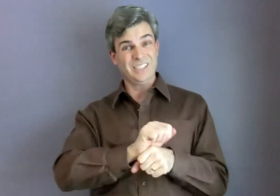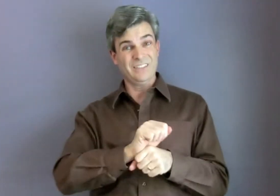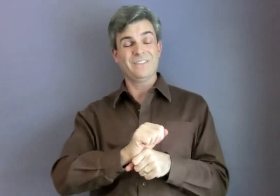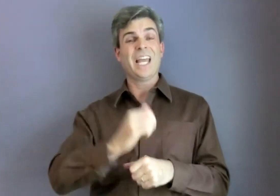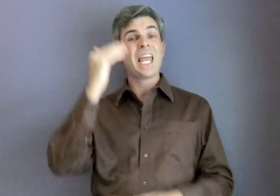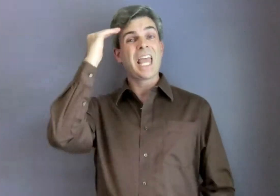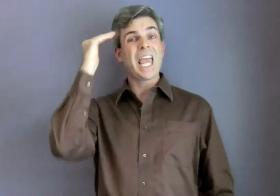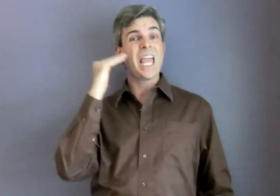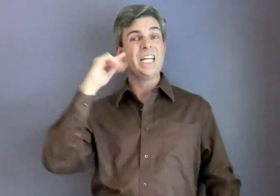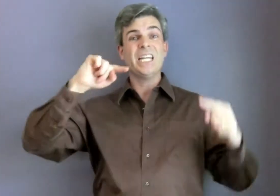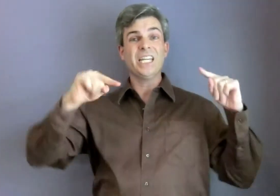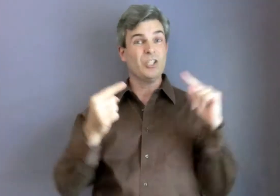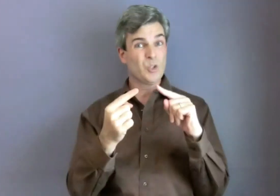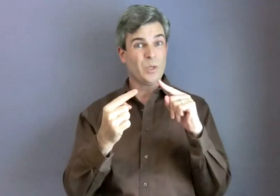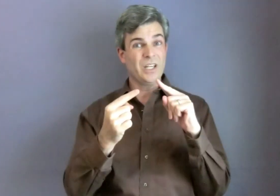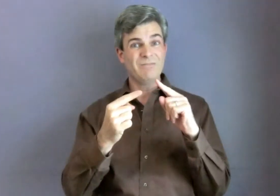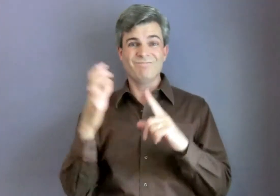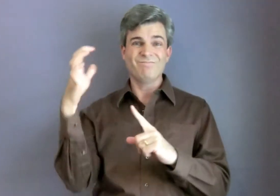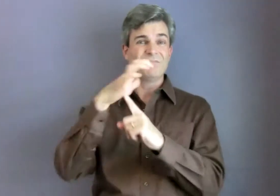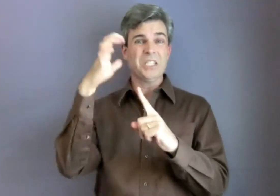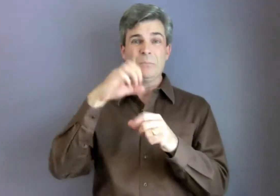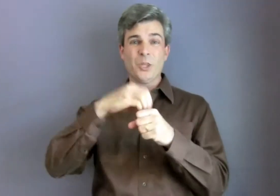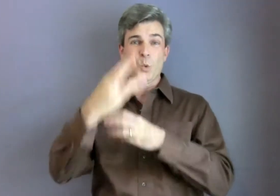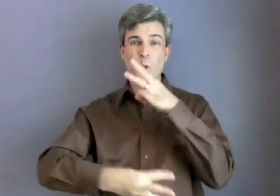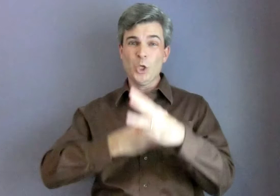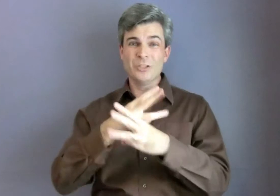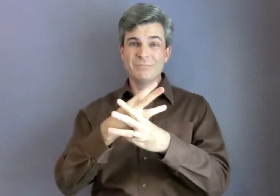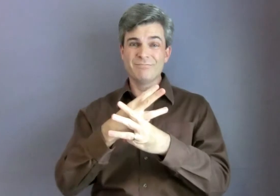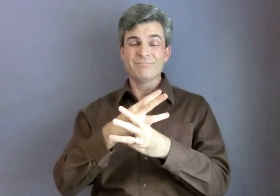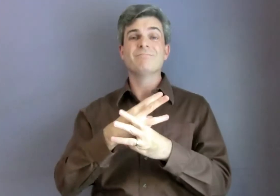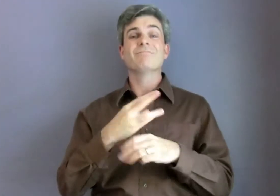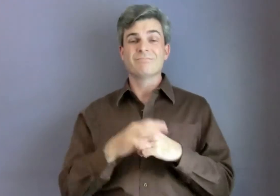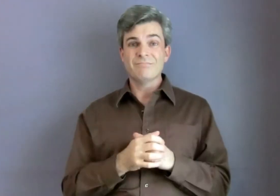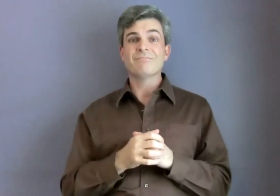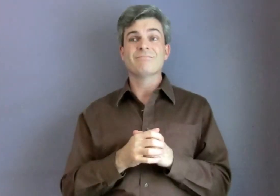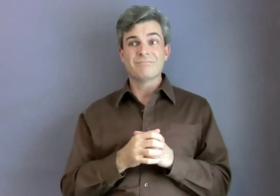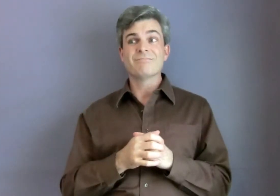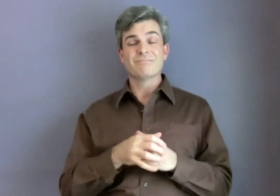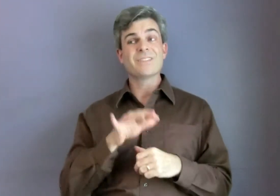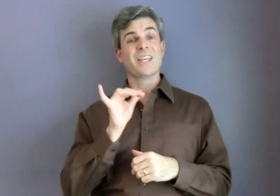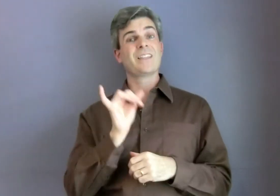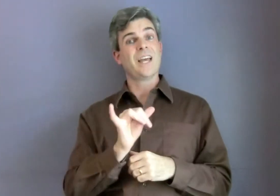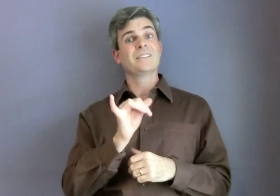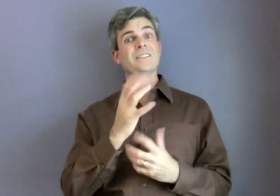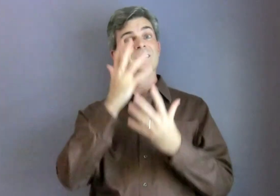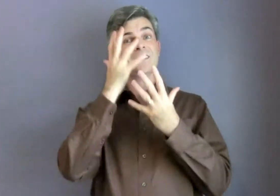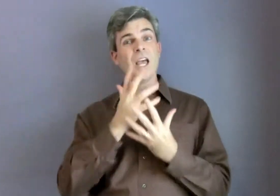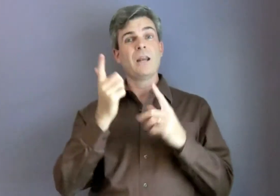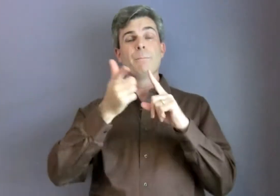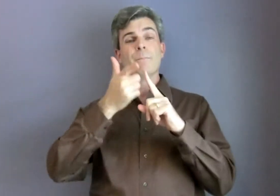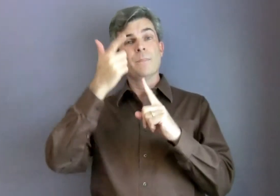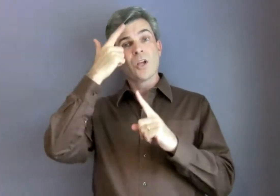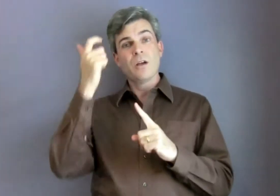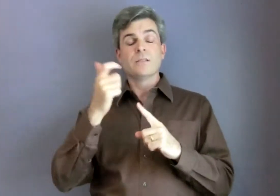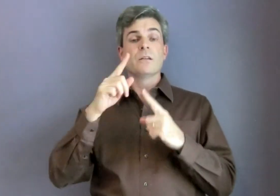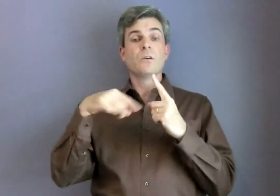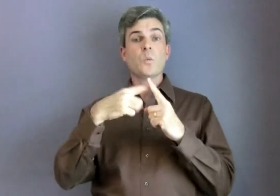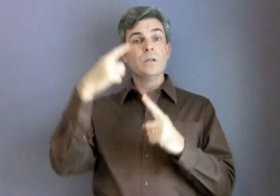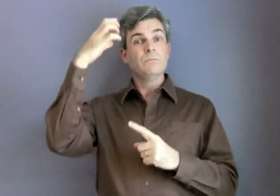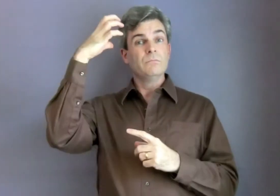There is no more drastic and sudden gap created between potential and actual mind than a severe head injury. Each one can entail